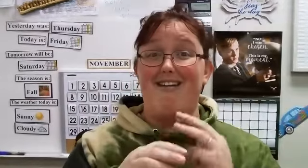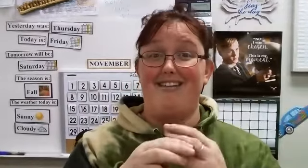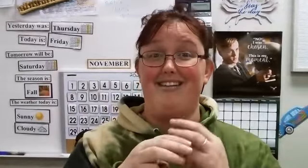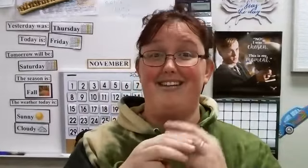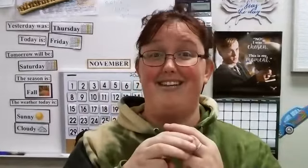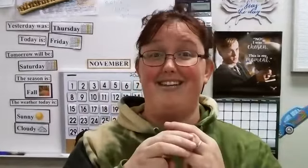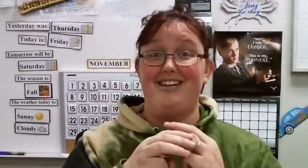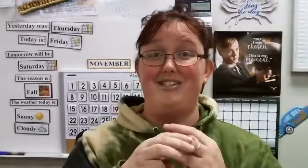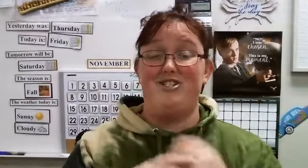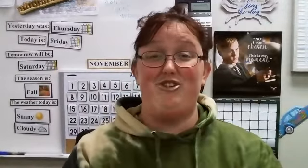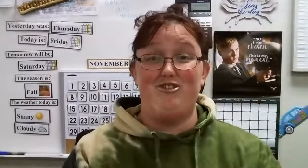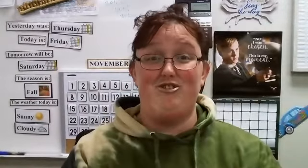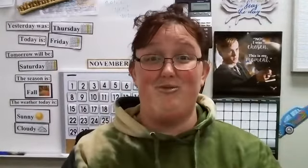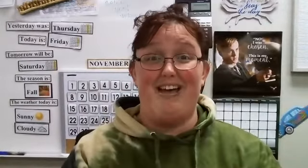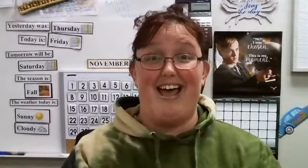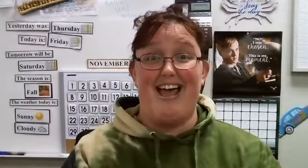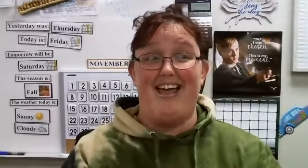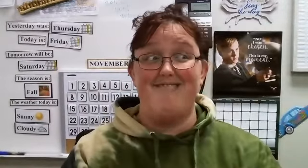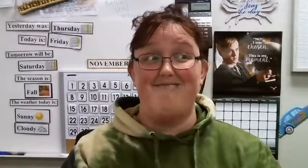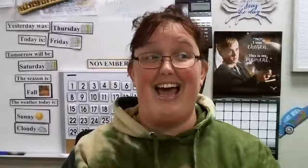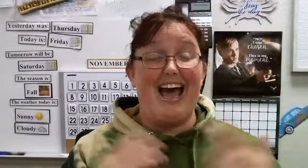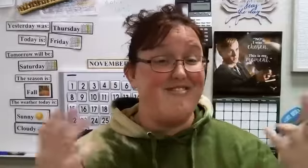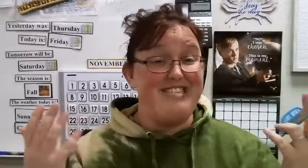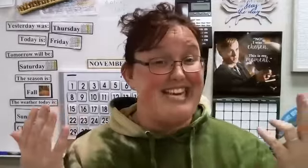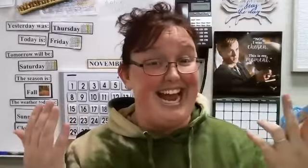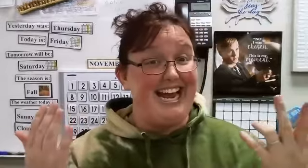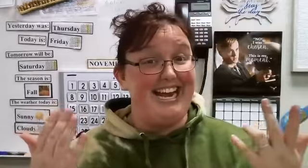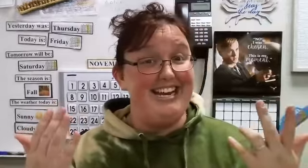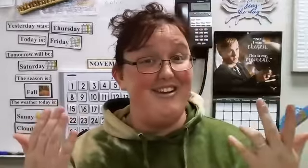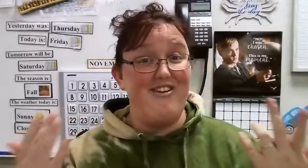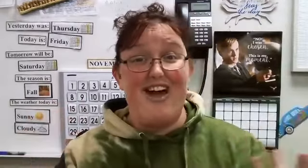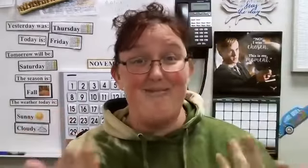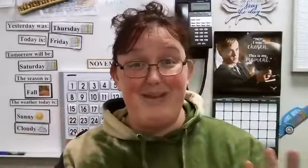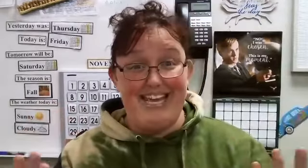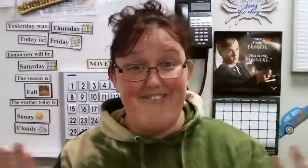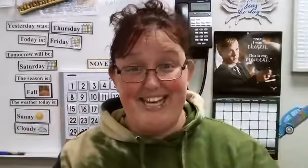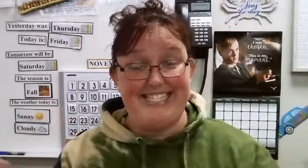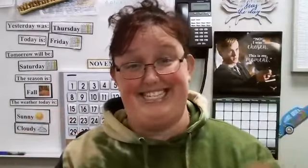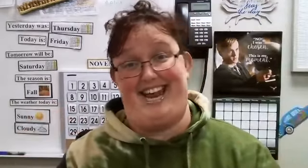hard to have today not be feast day.